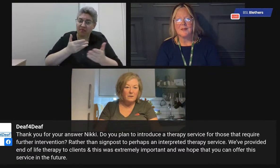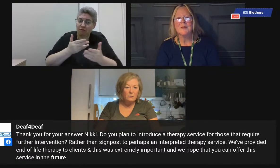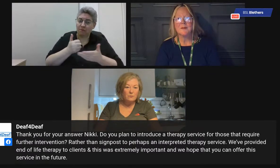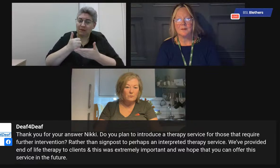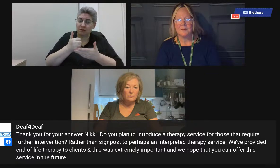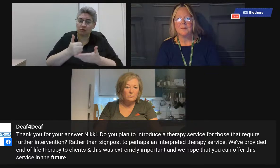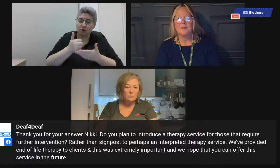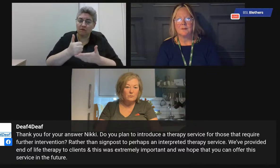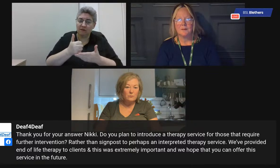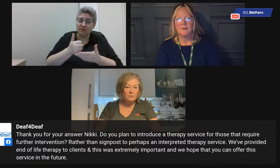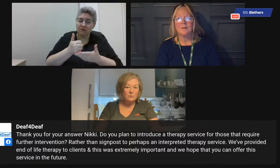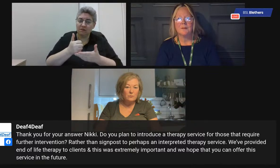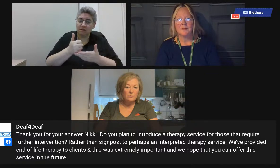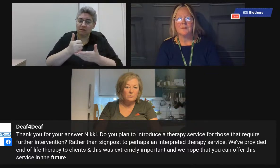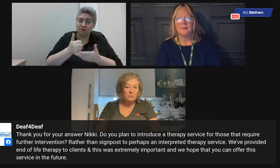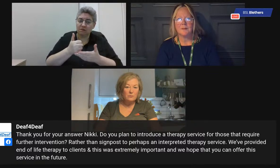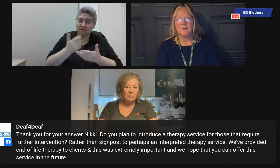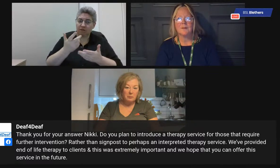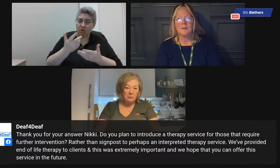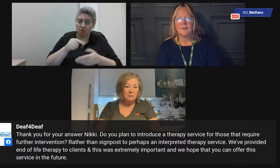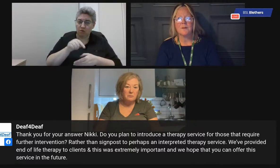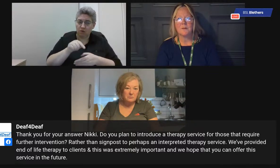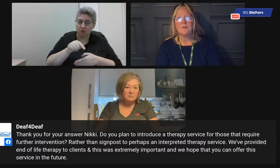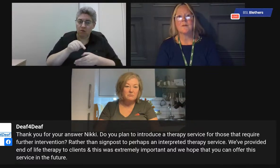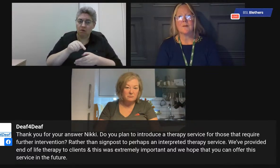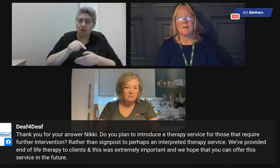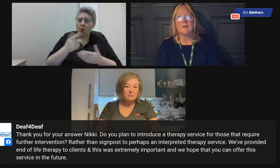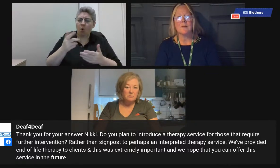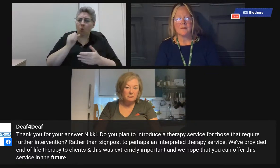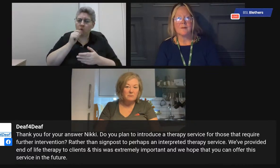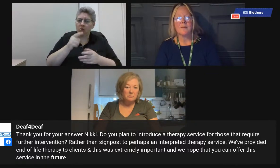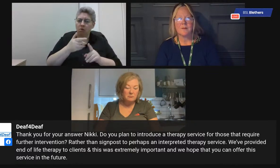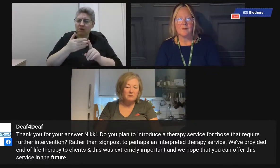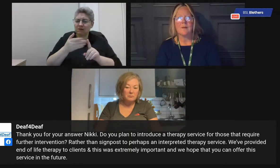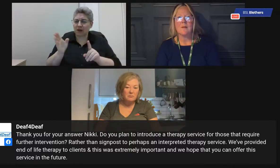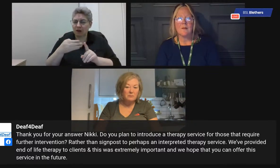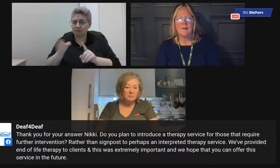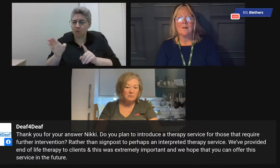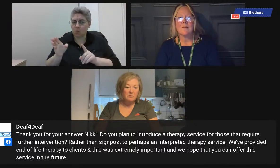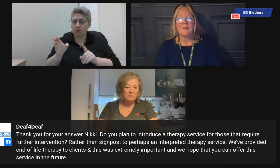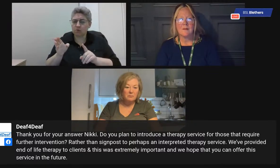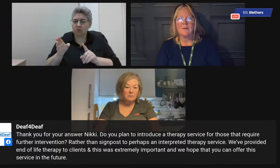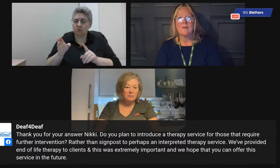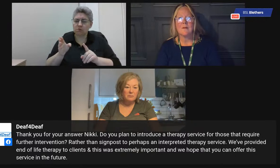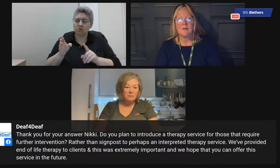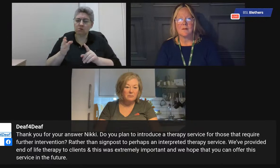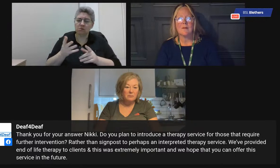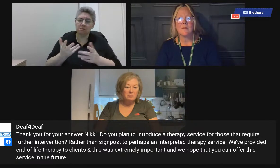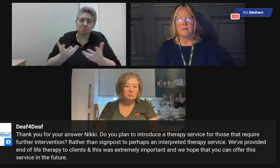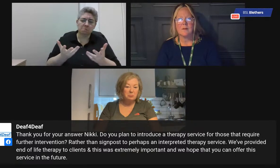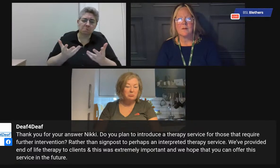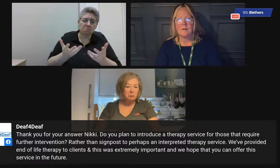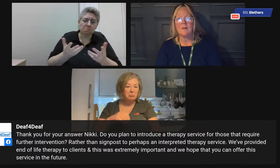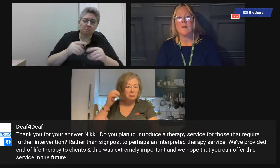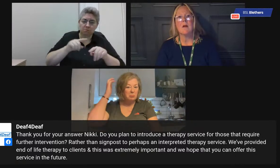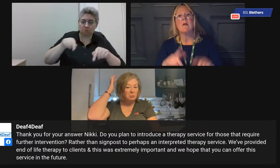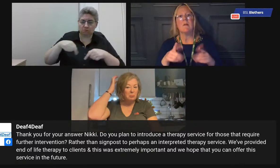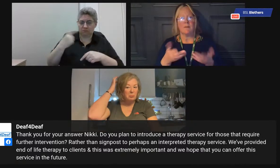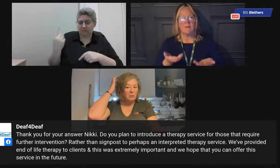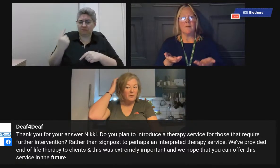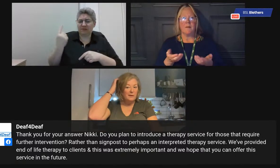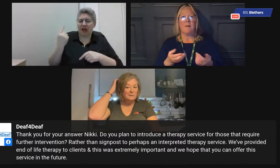for your answer, Nikki. Do you plan to introduce a therapy service for those that require further intervention rather than signpost to perhaps